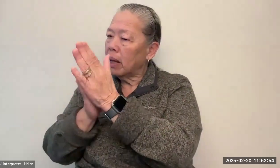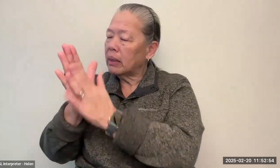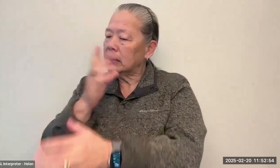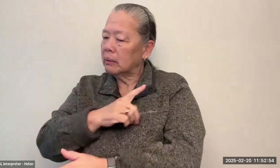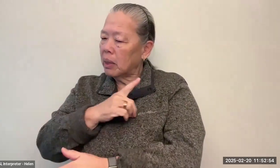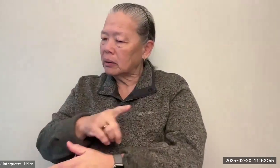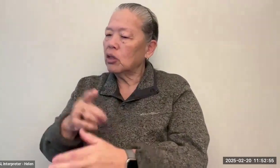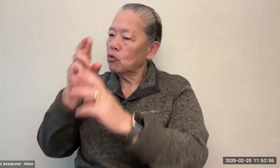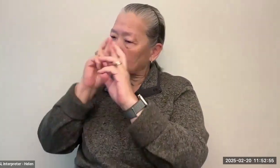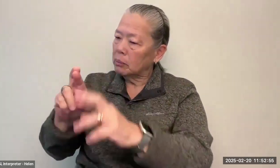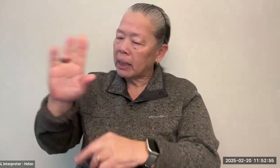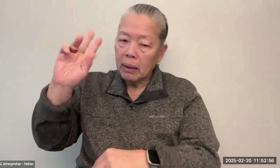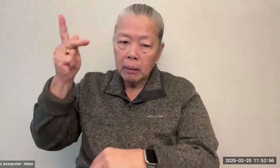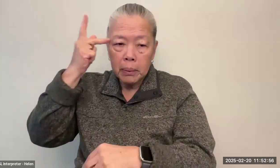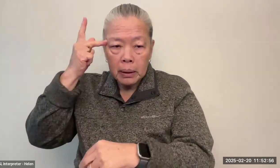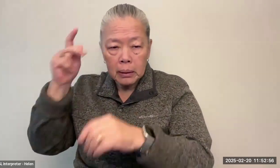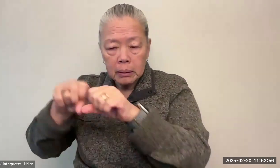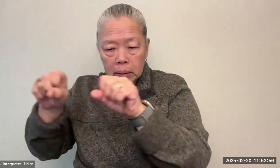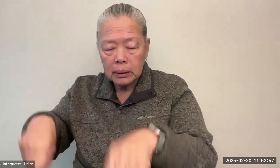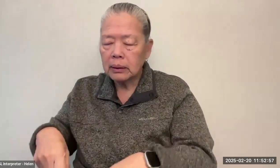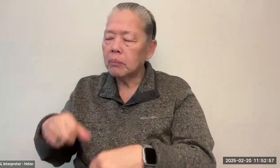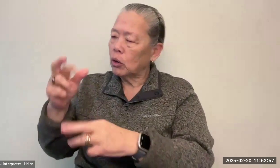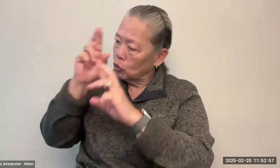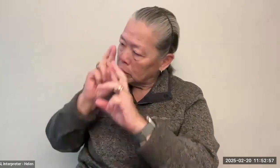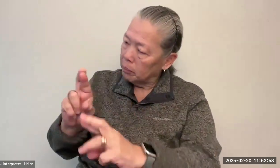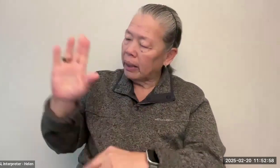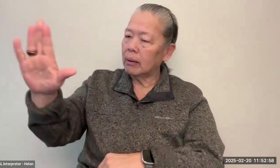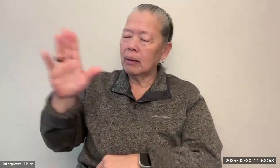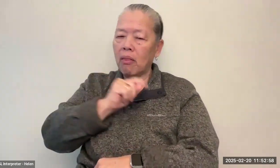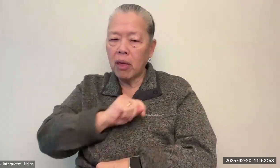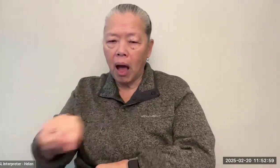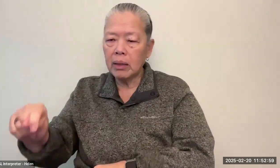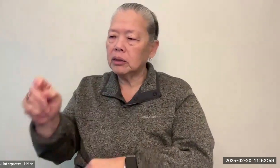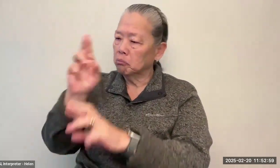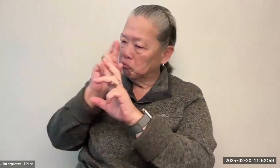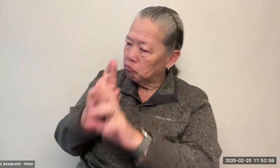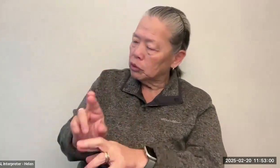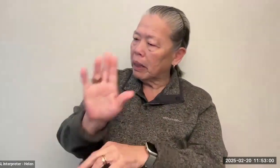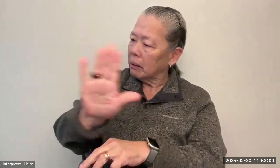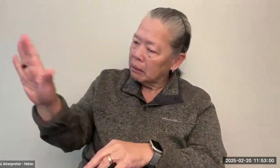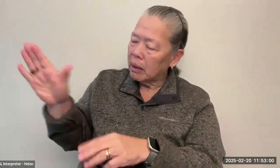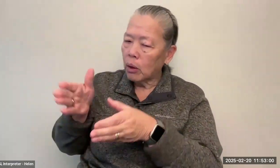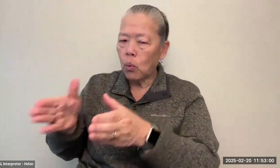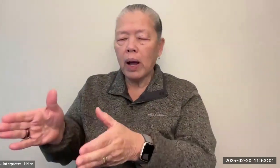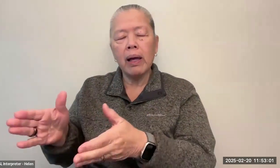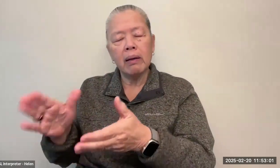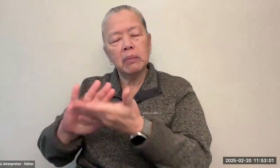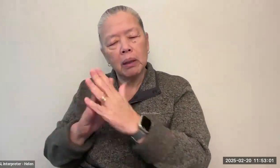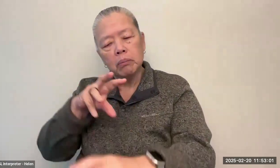polity, they would respect their theology, that they would respect their way of being in mission in the